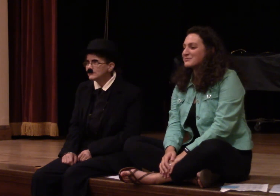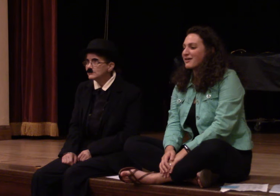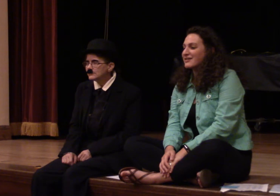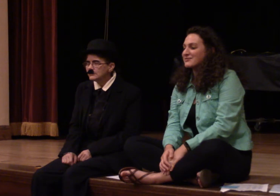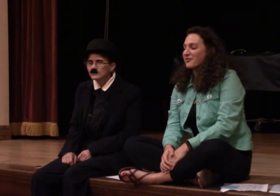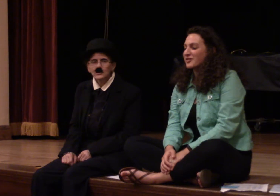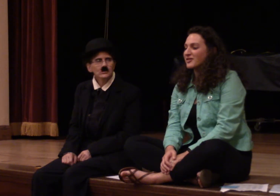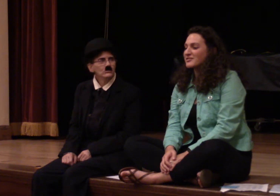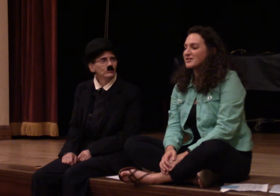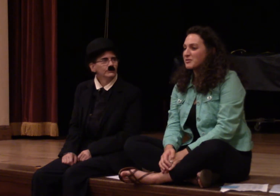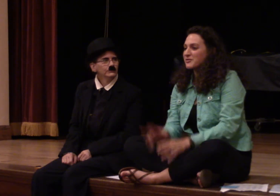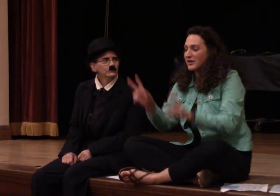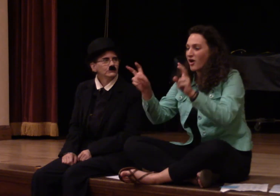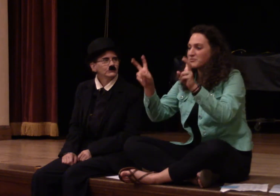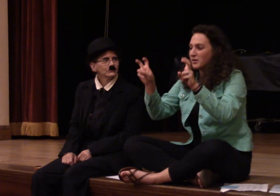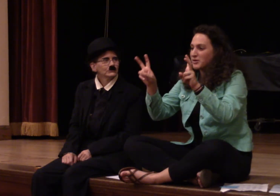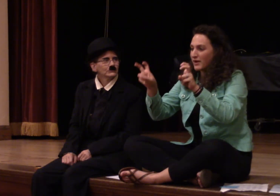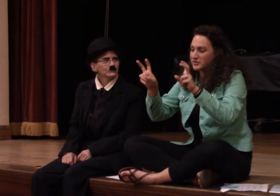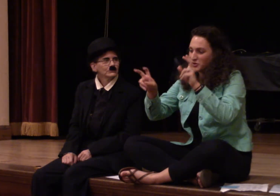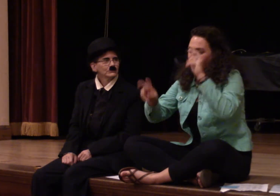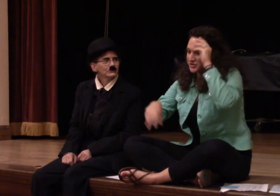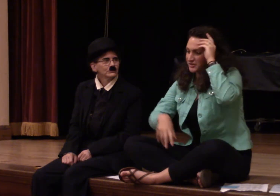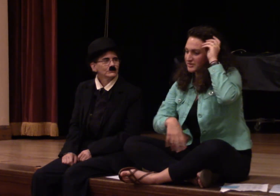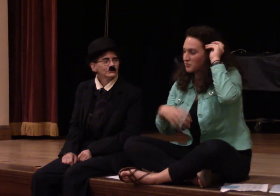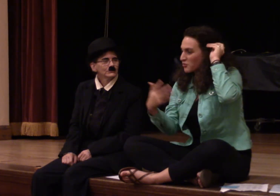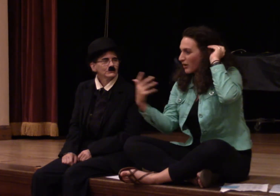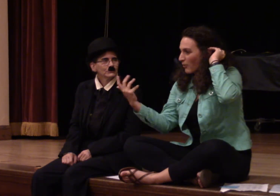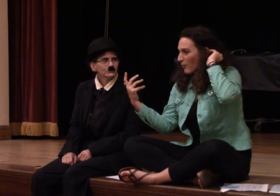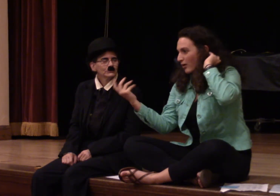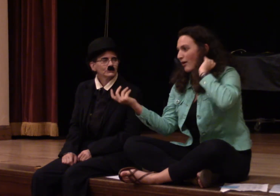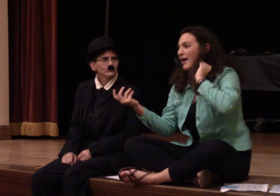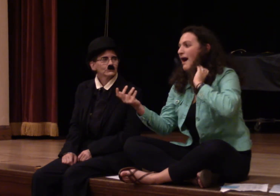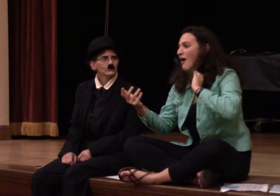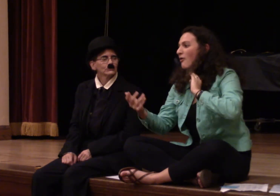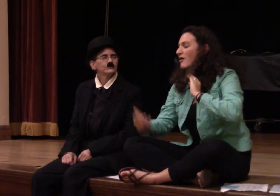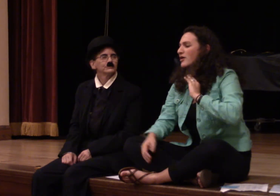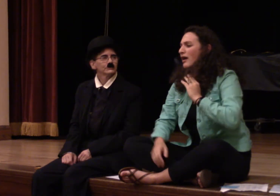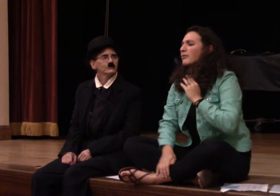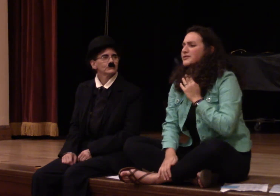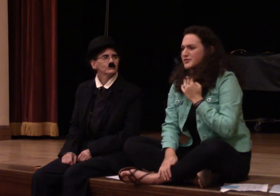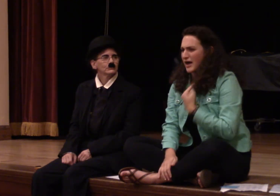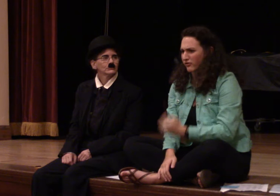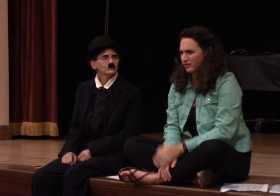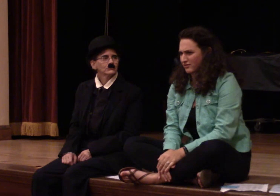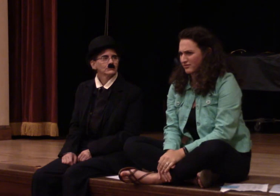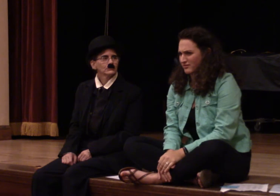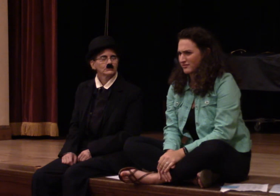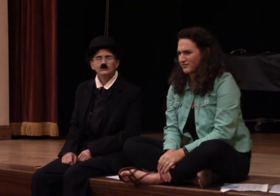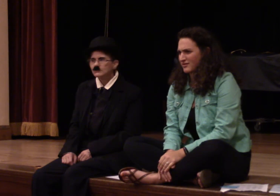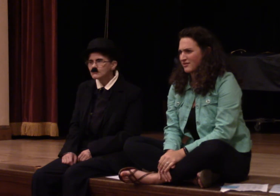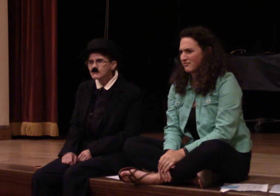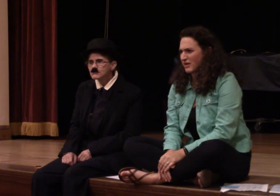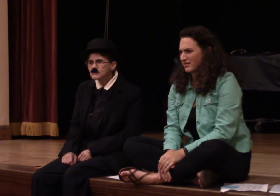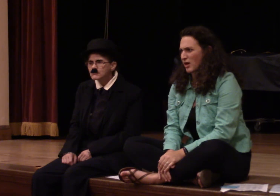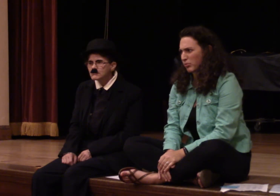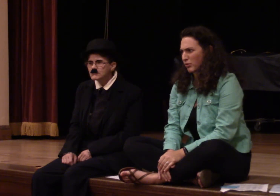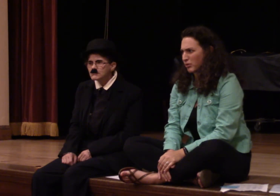because for they call them WH questions. So who, what, when, where, why, how. Your eyebrows are down. Make that